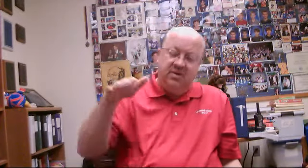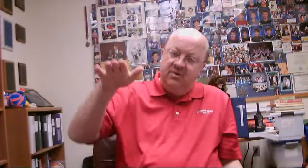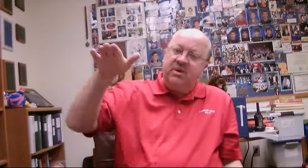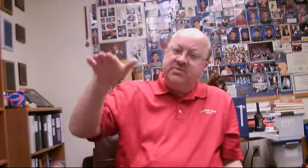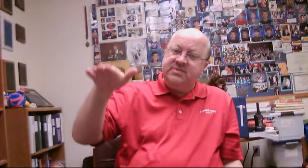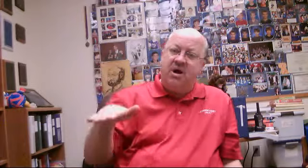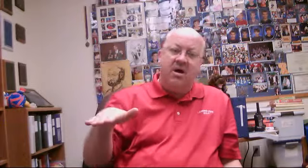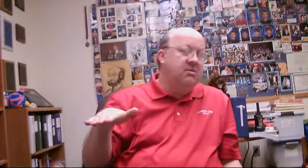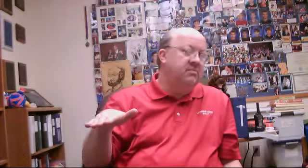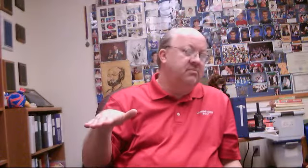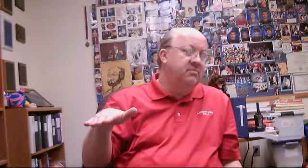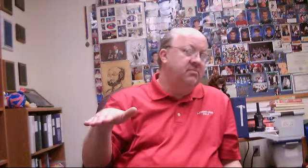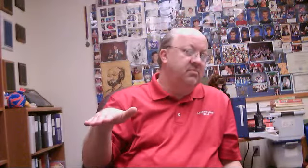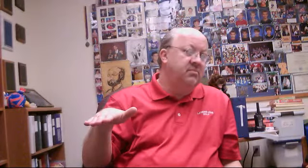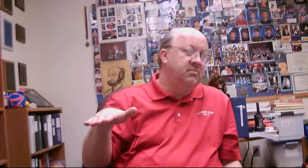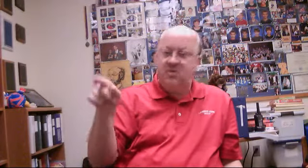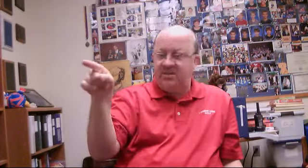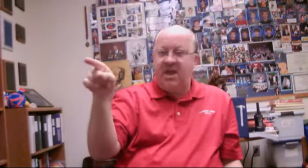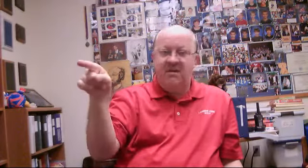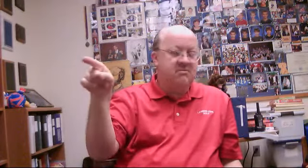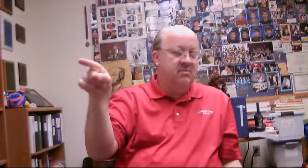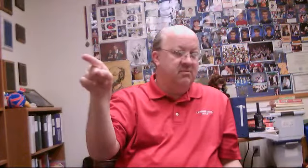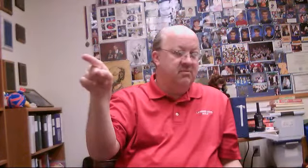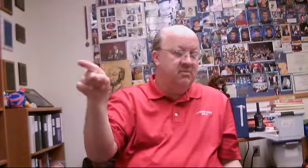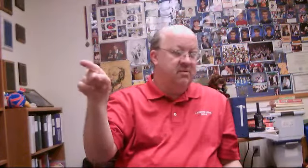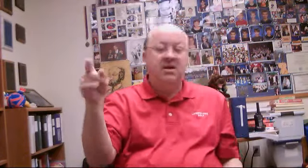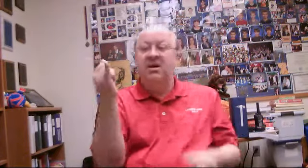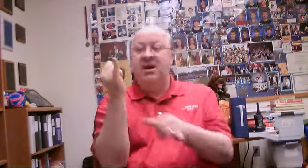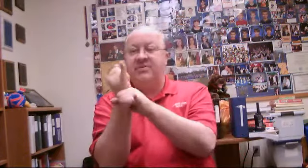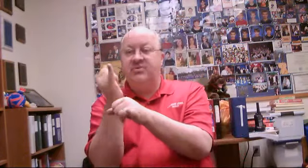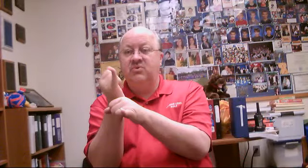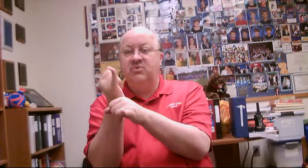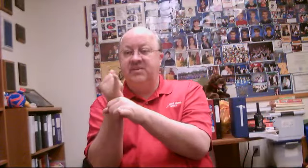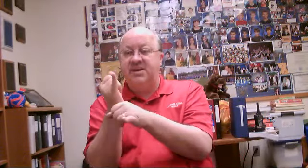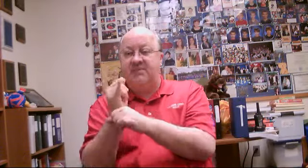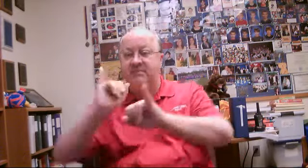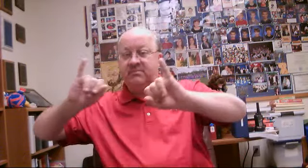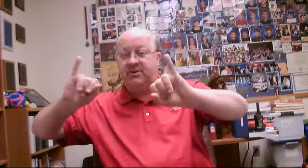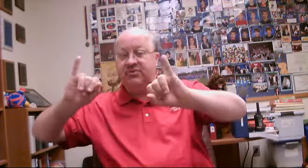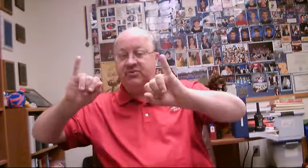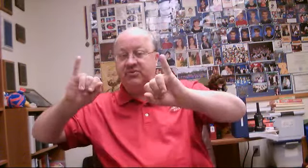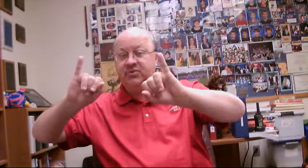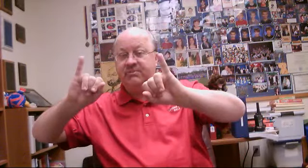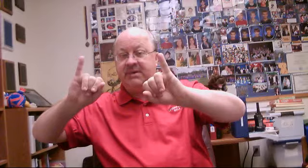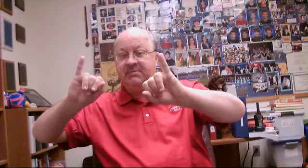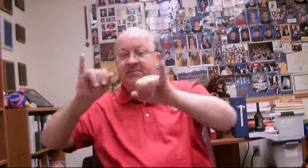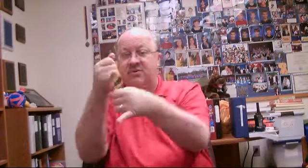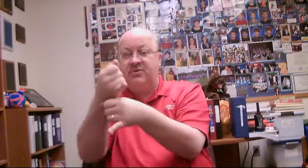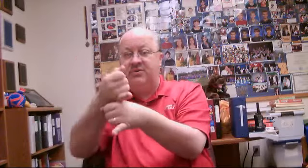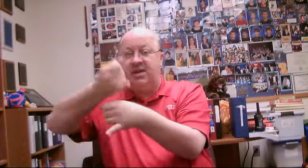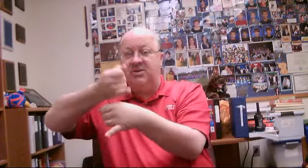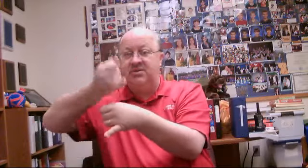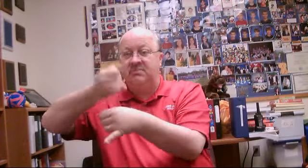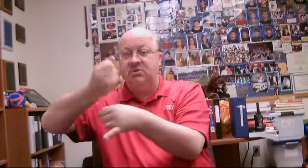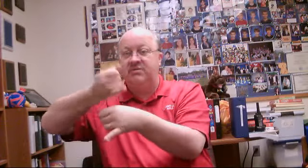we were small, right there, at the school for the deaf. Remember, it's your two baby fingers, and you move